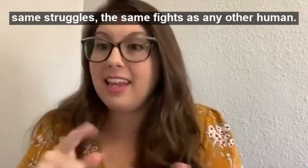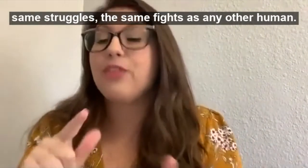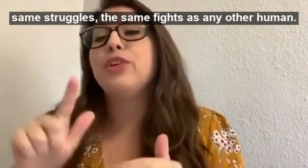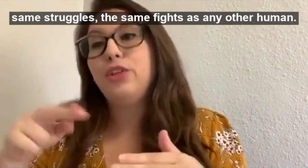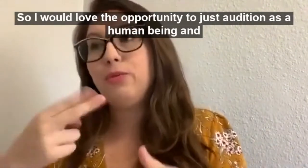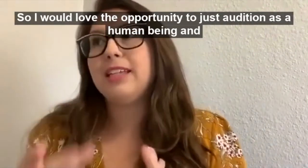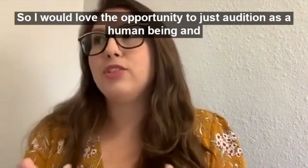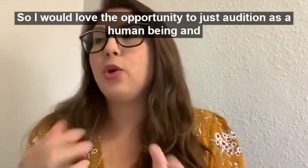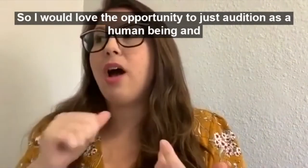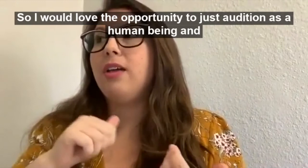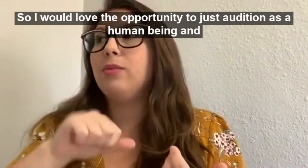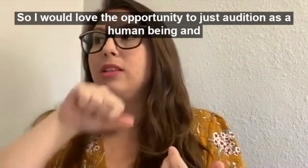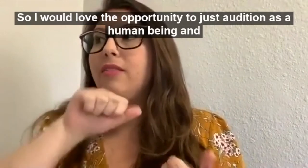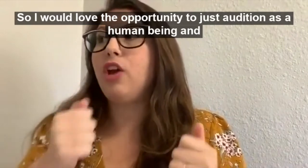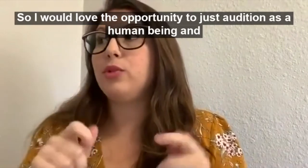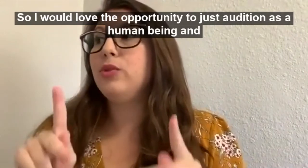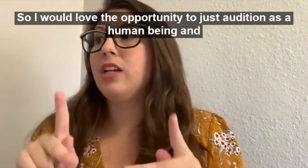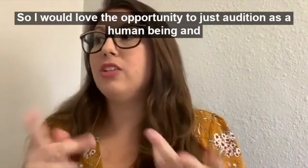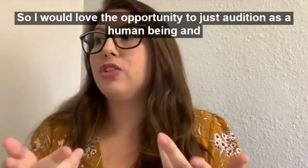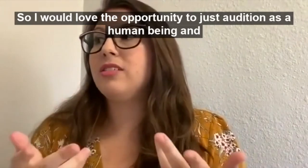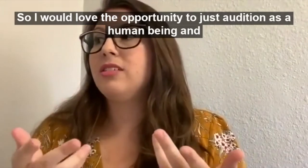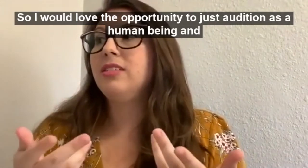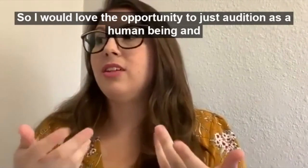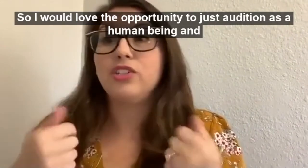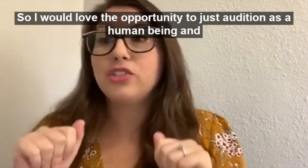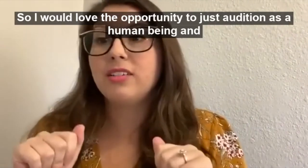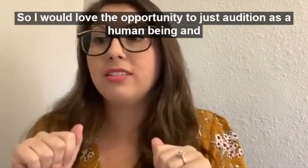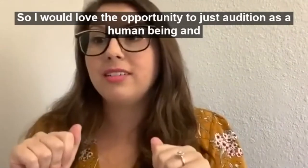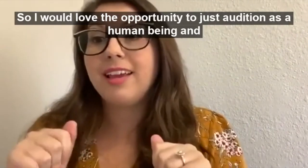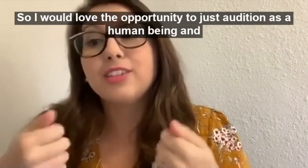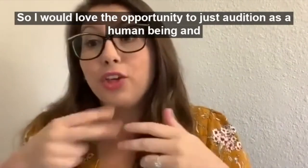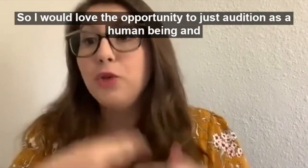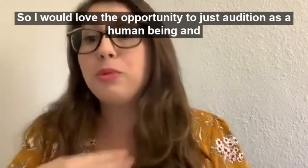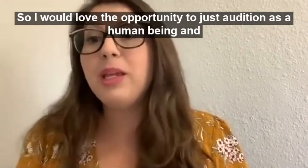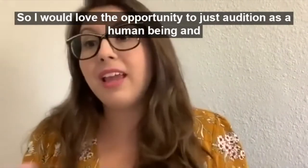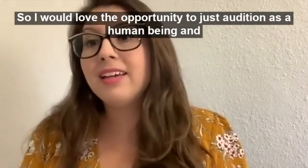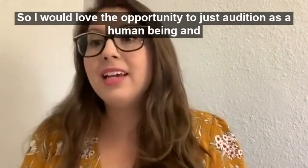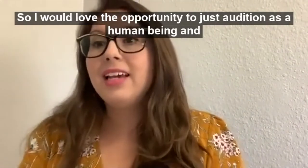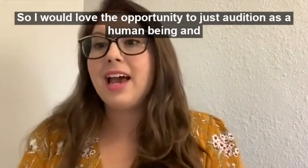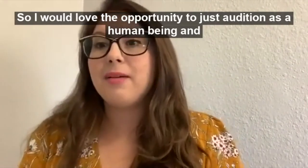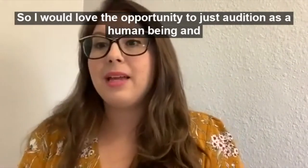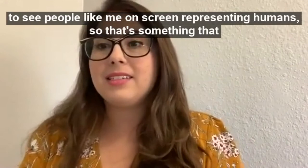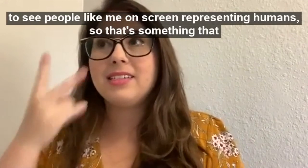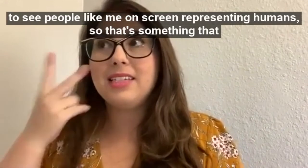other human. So I would love the opportunity to just audition as a human being, and to see